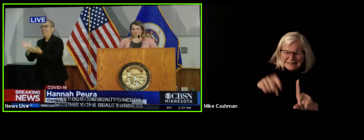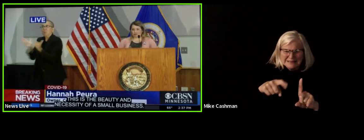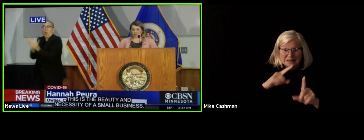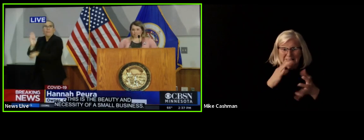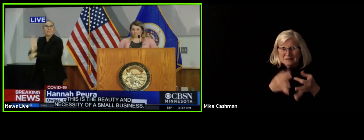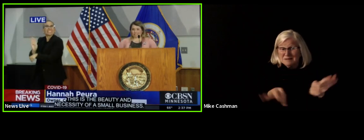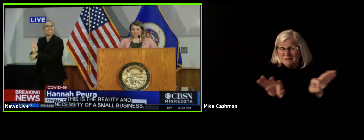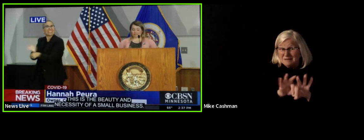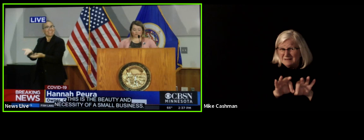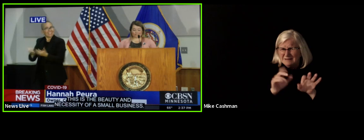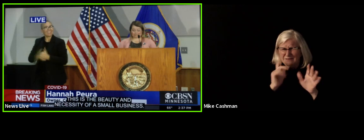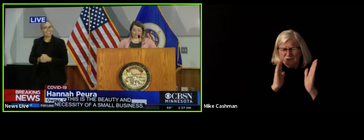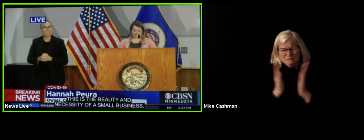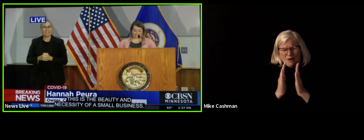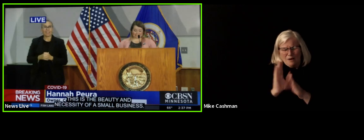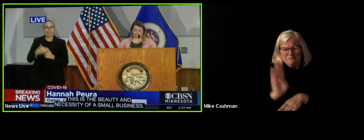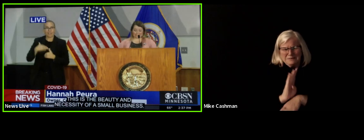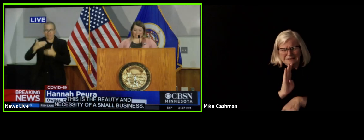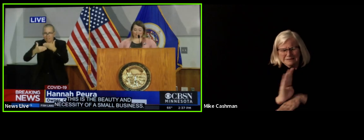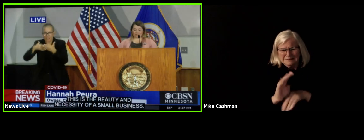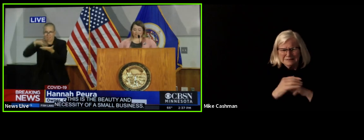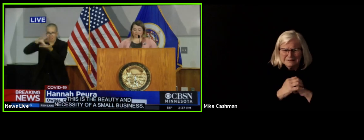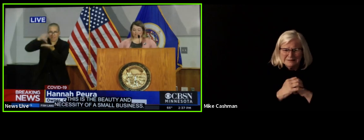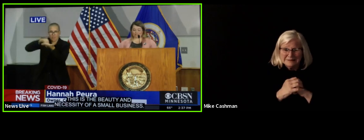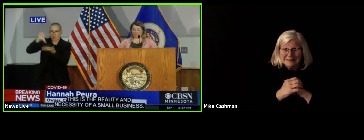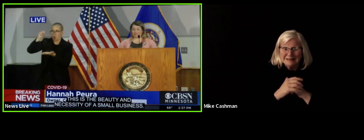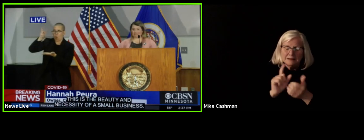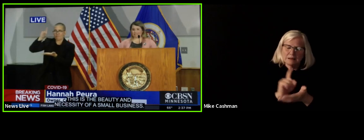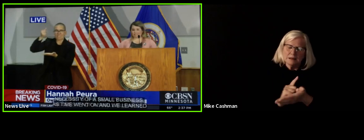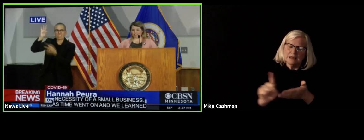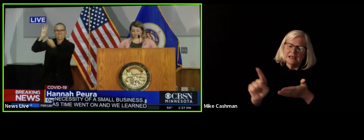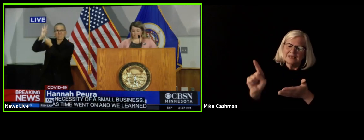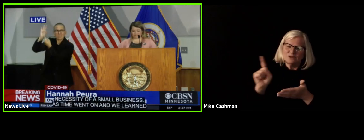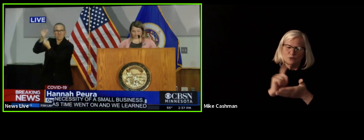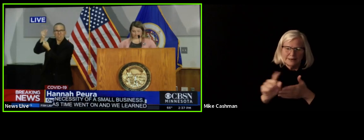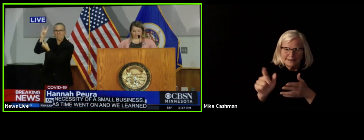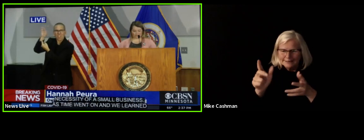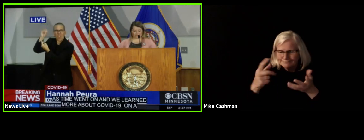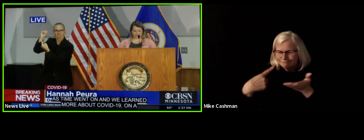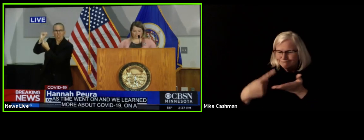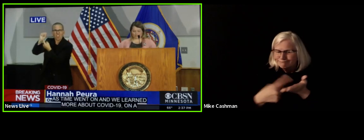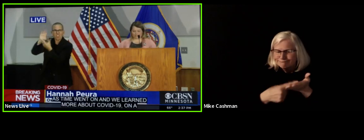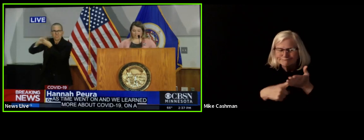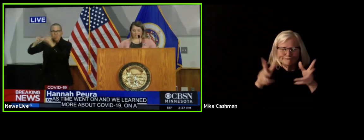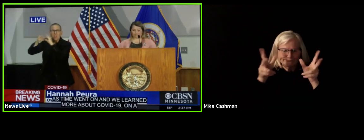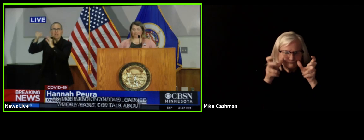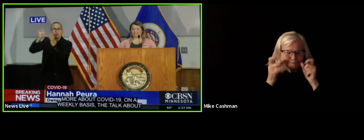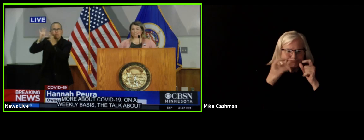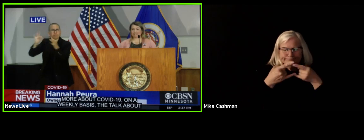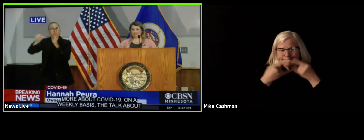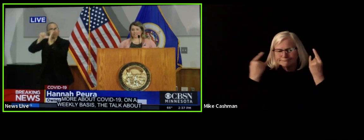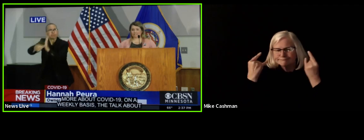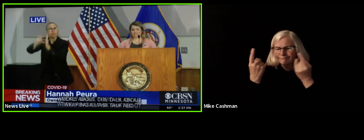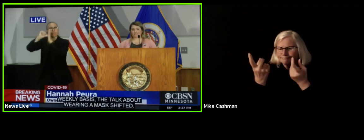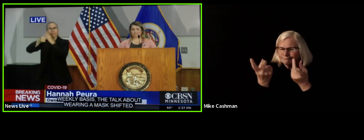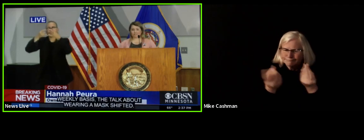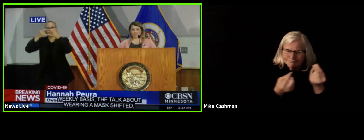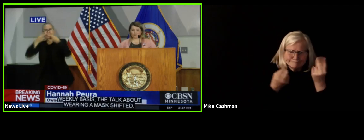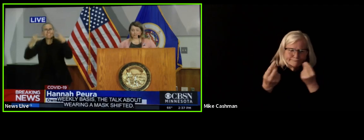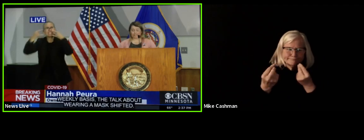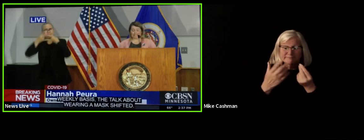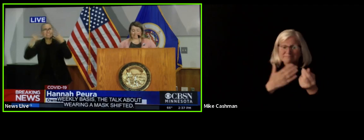about COVID on a weekly basis, the talk about wearing a mask shifted. Our friends were asking if we were going to sell masks in